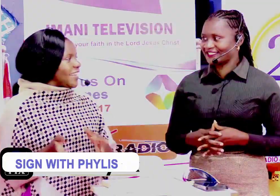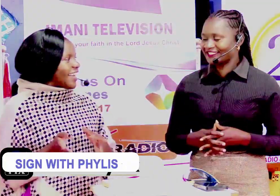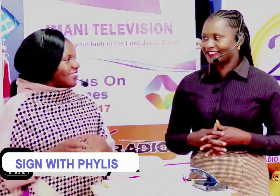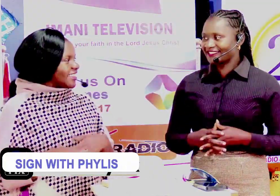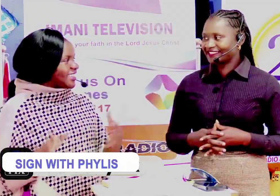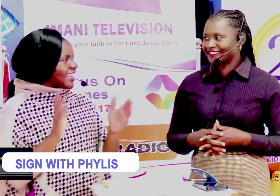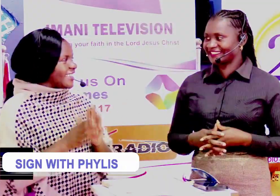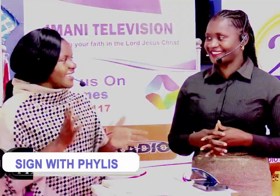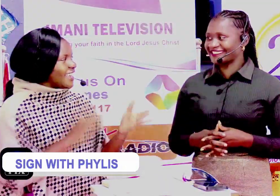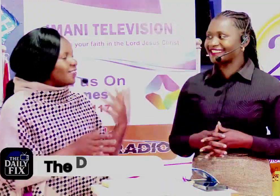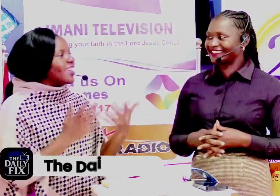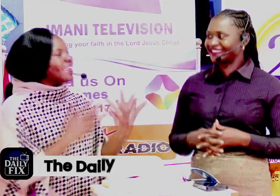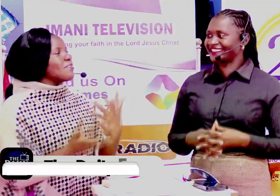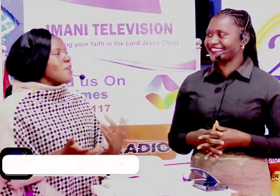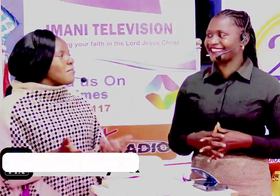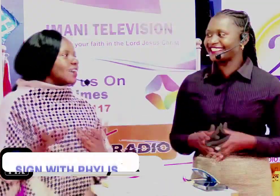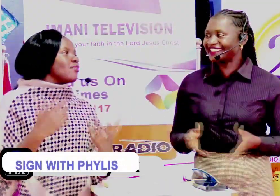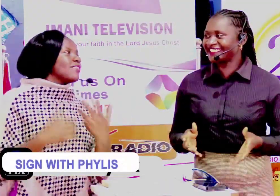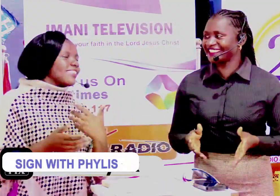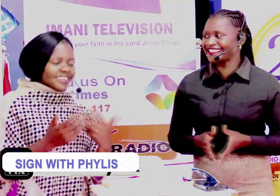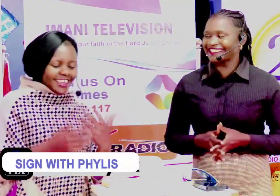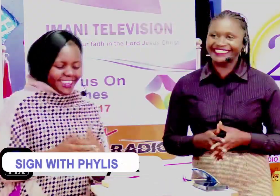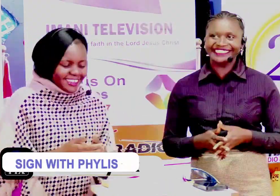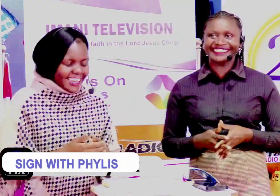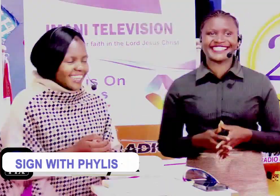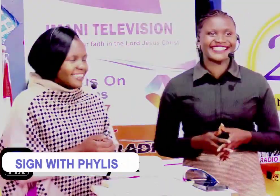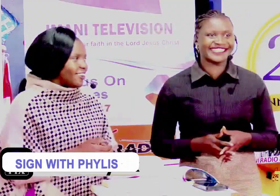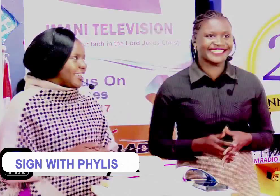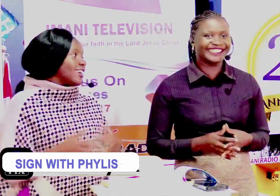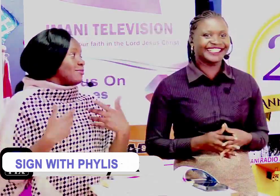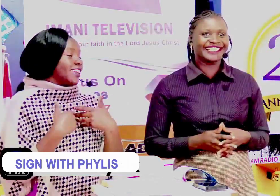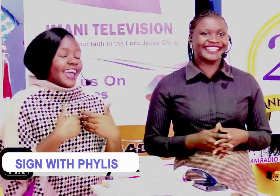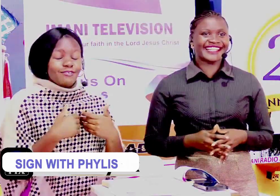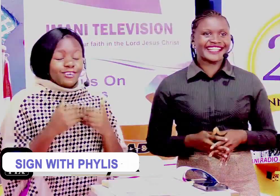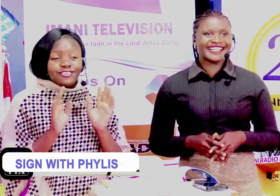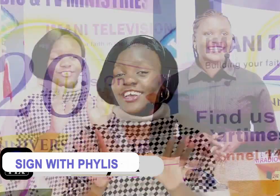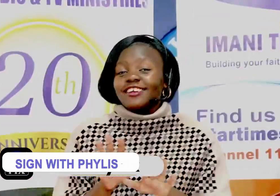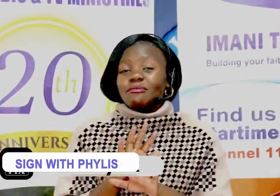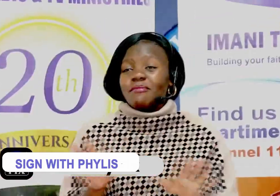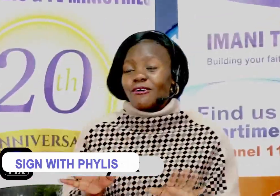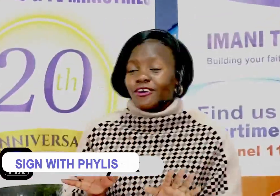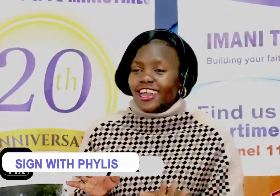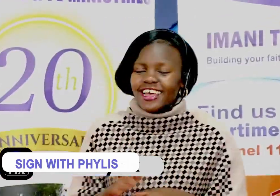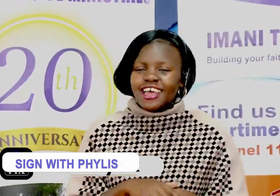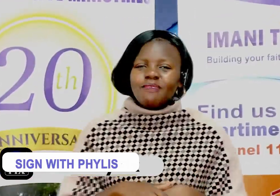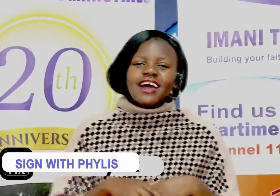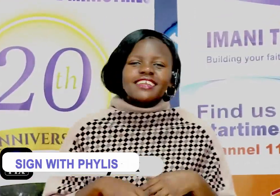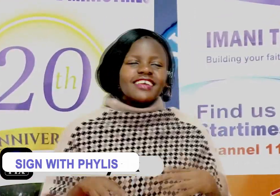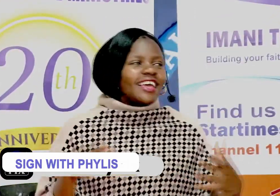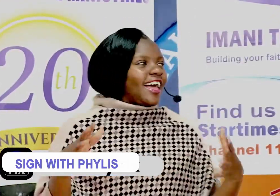and tell us, do they remember some of these signs? Or, like me, I'm not sure I remember all, but let